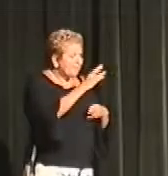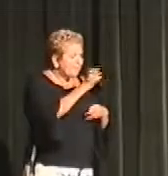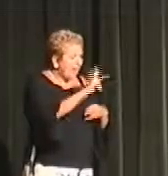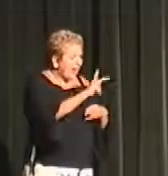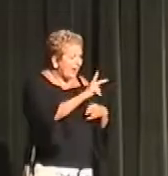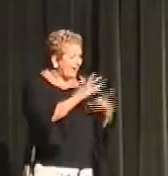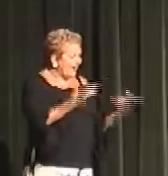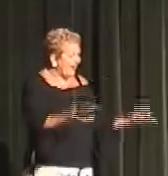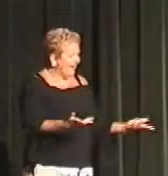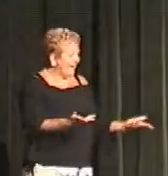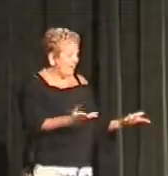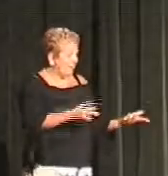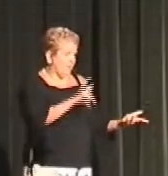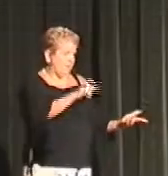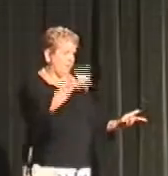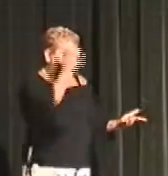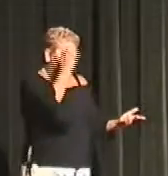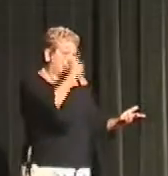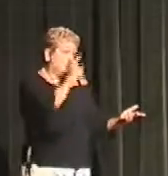well, you just gotta know Shipwreck, and